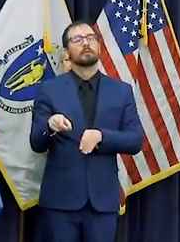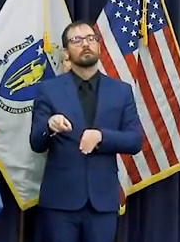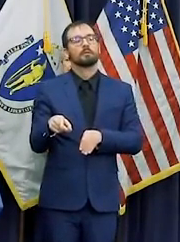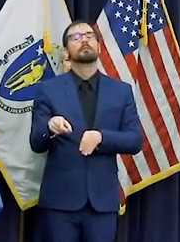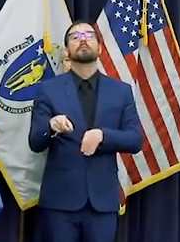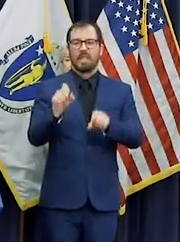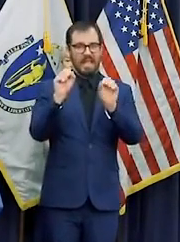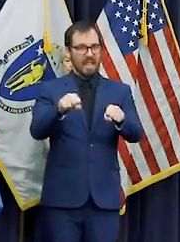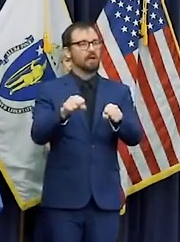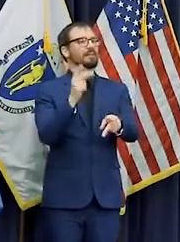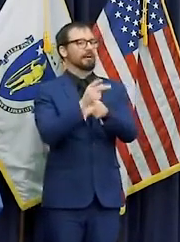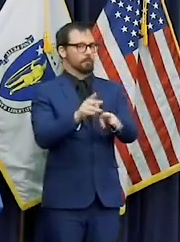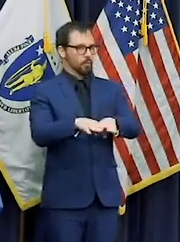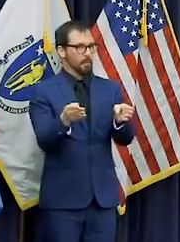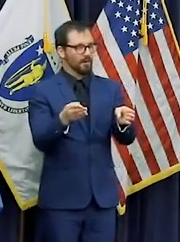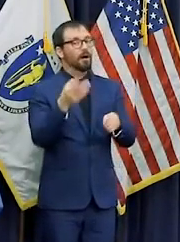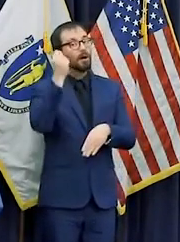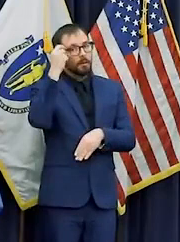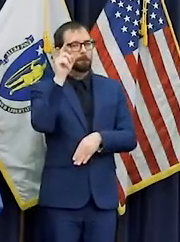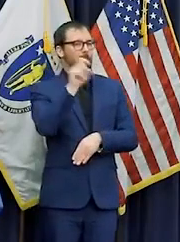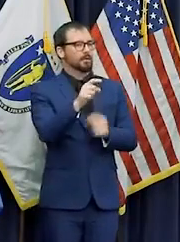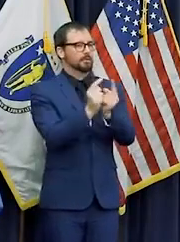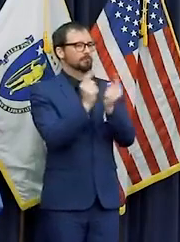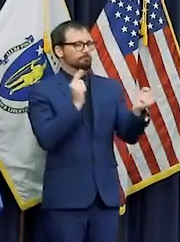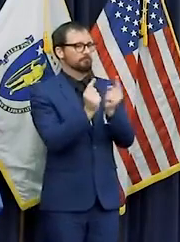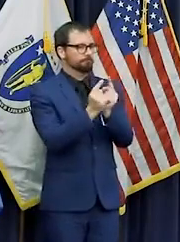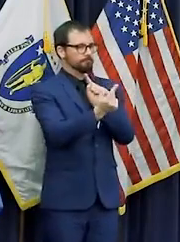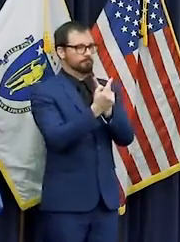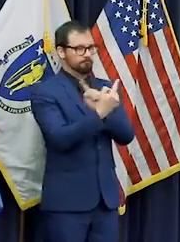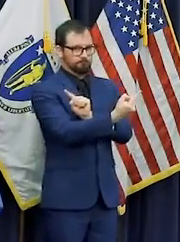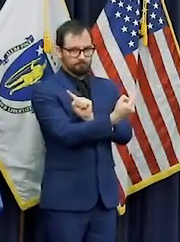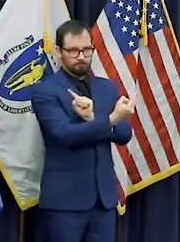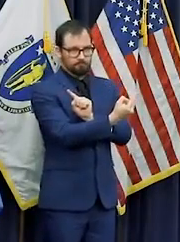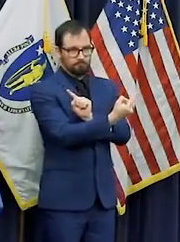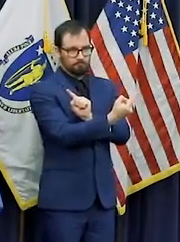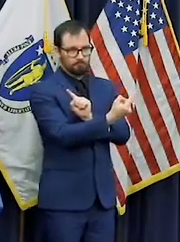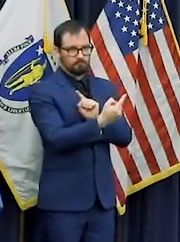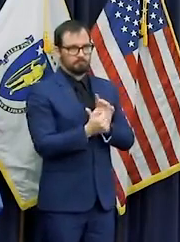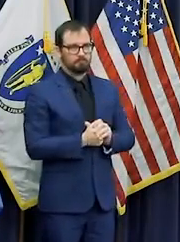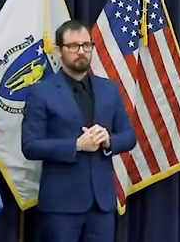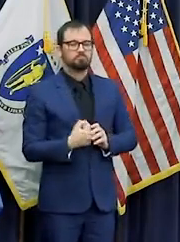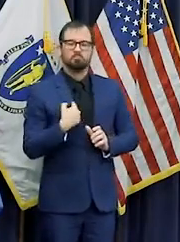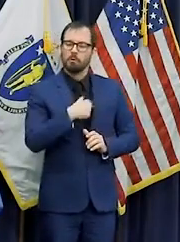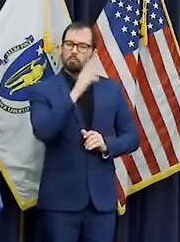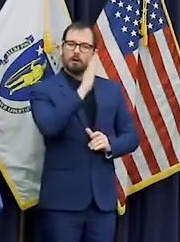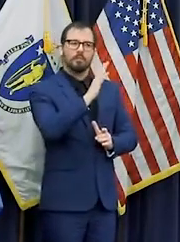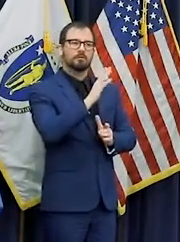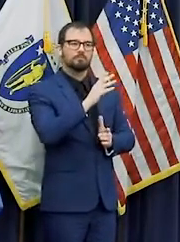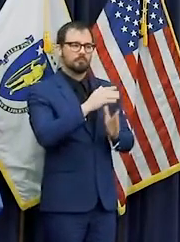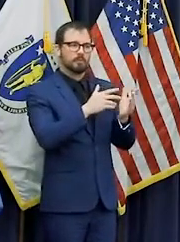said earlier, we're publishing a specific list of categories that lays out all the details.